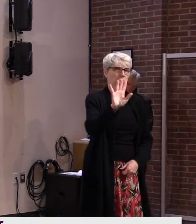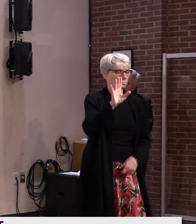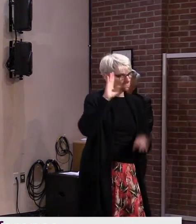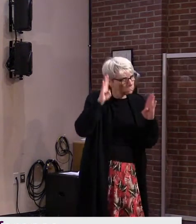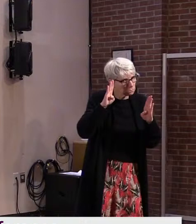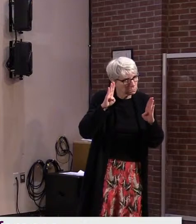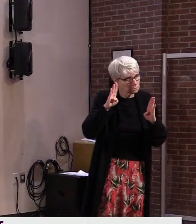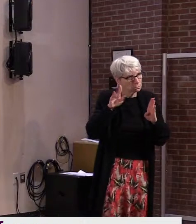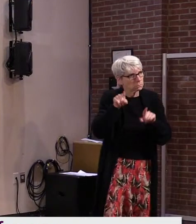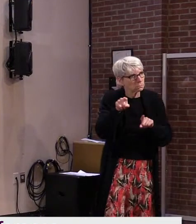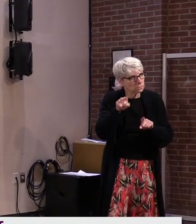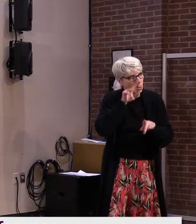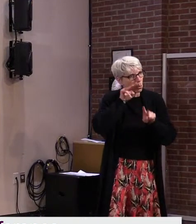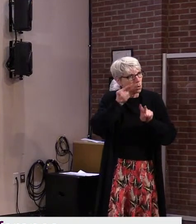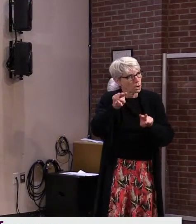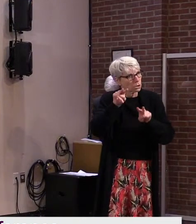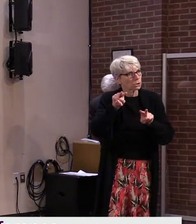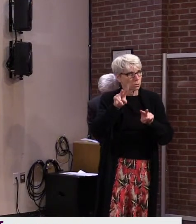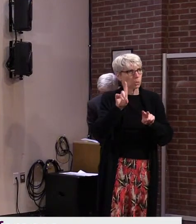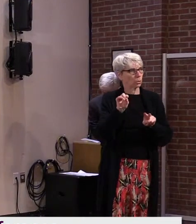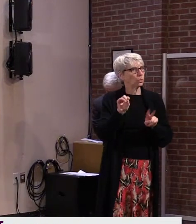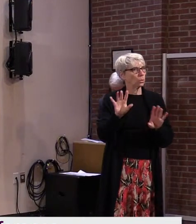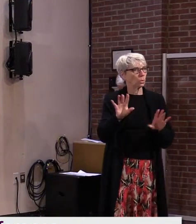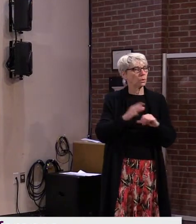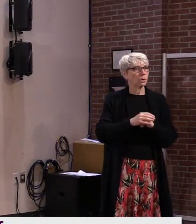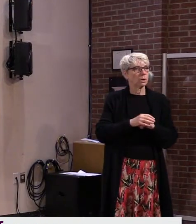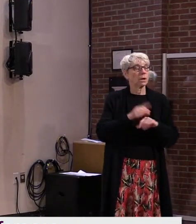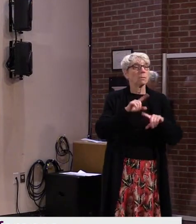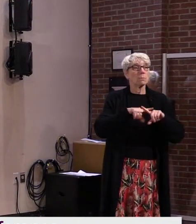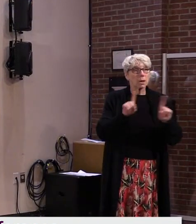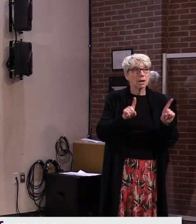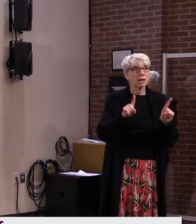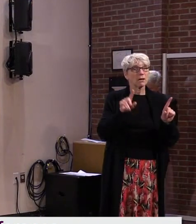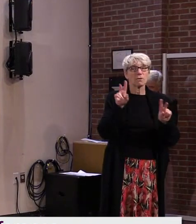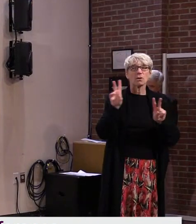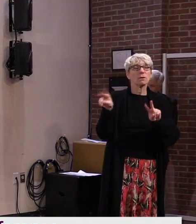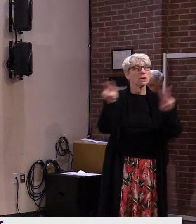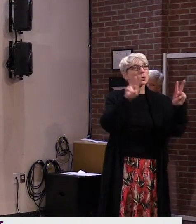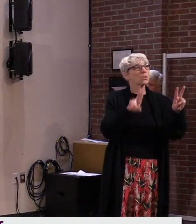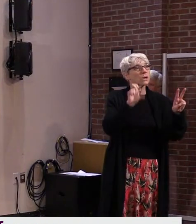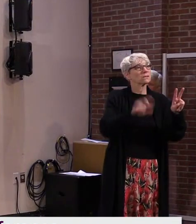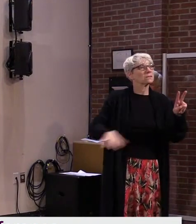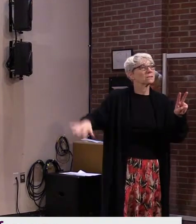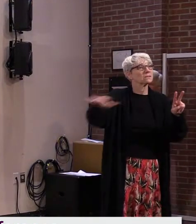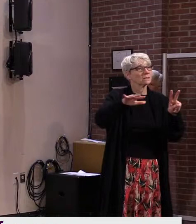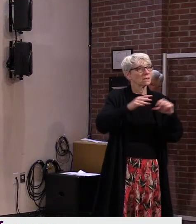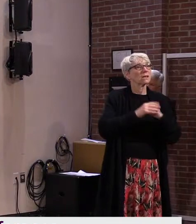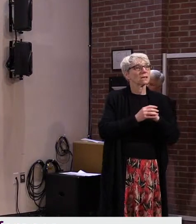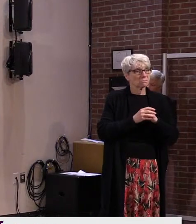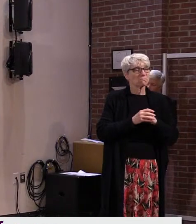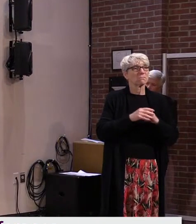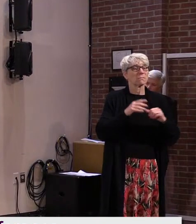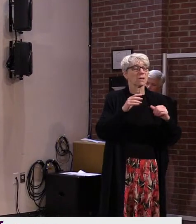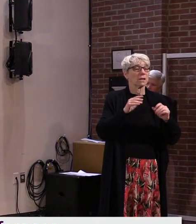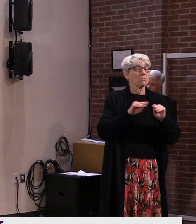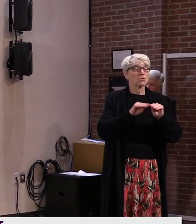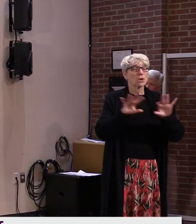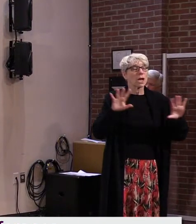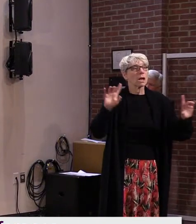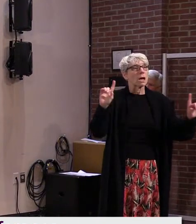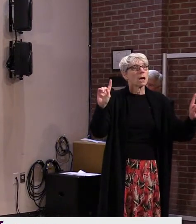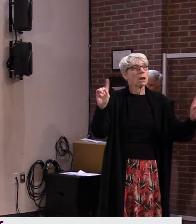we have been. But again, what we're seeing across the country is the number of cases is dropping